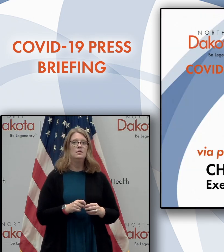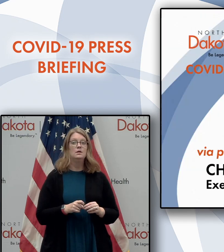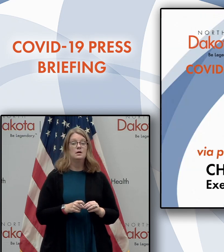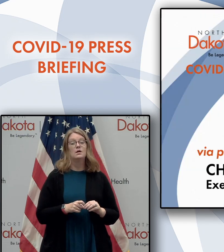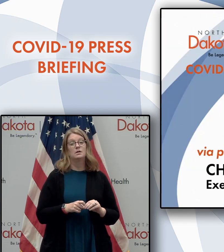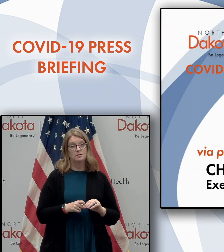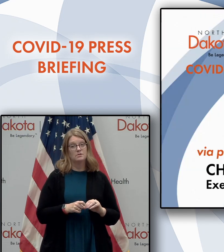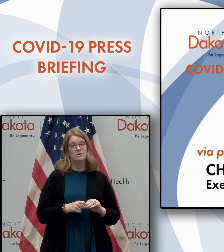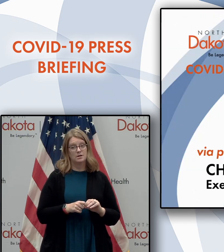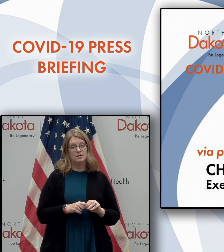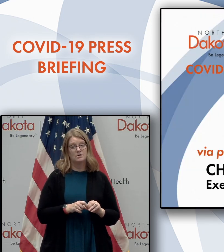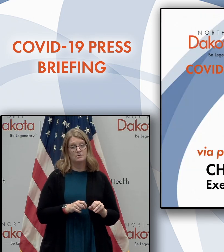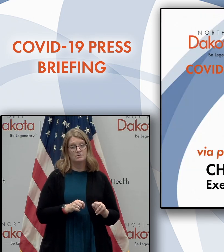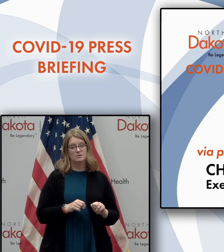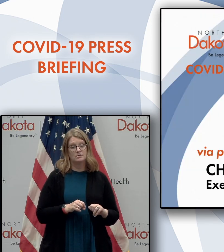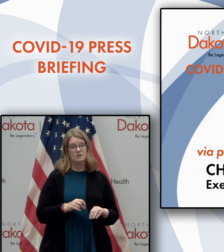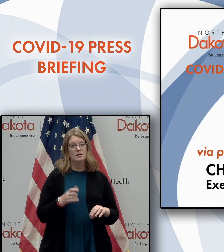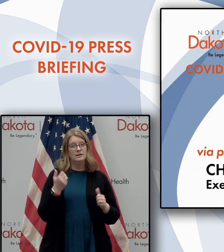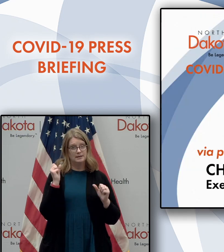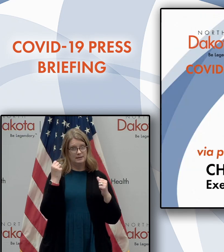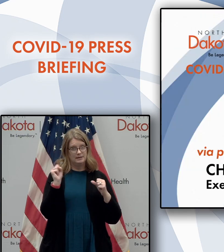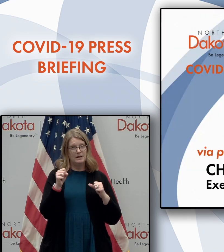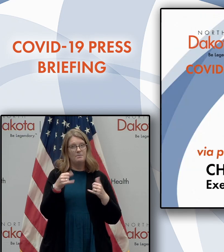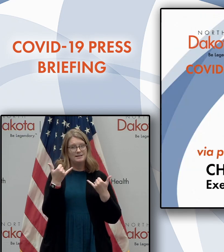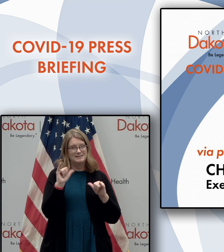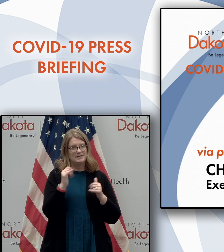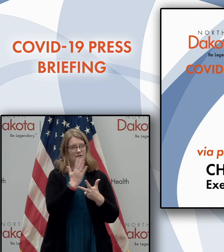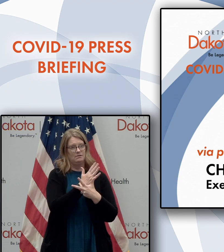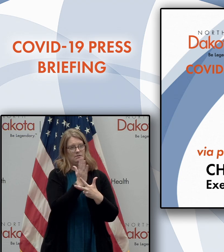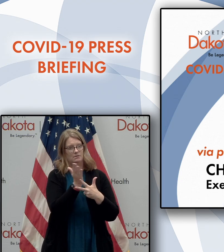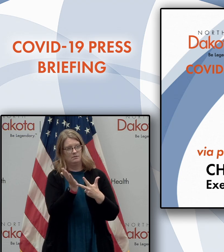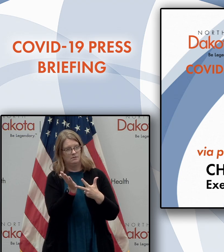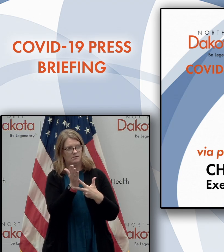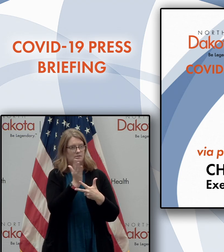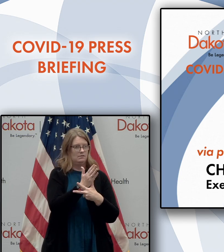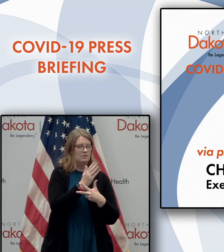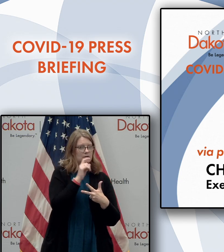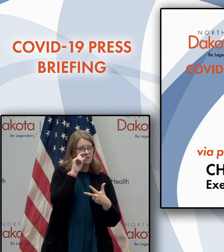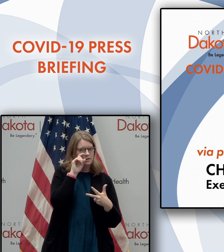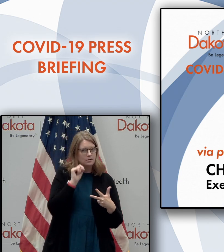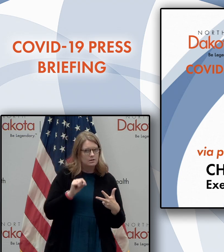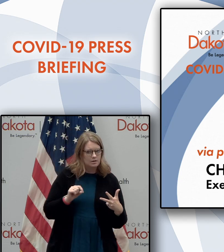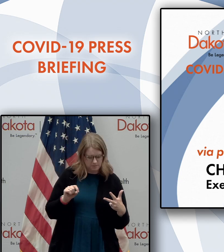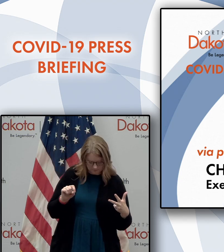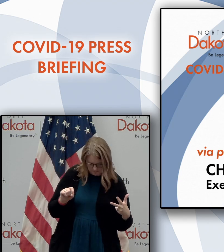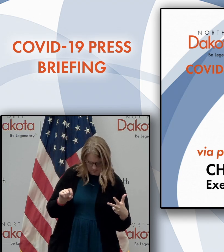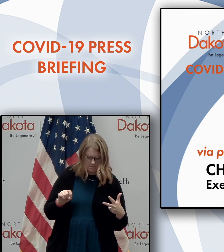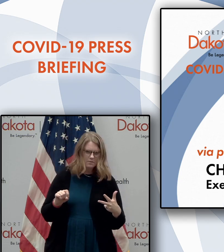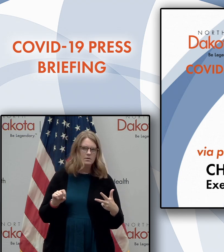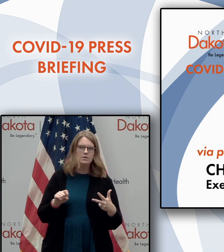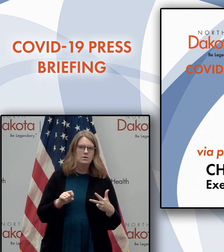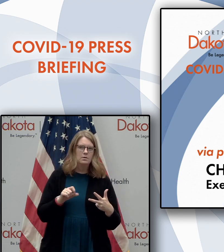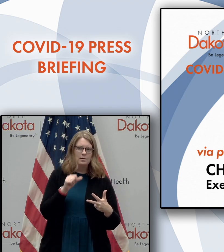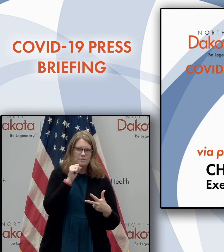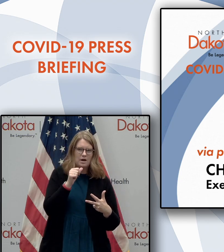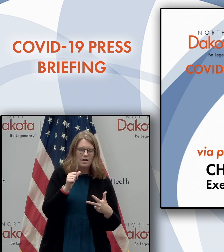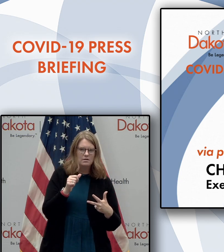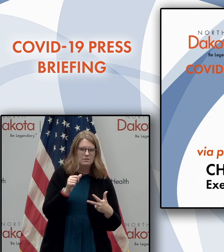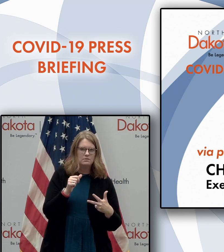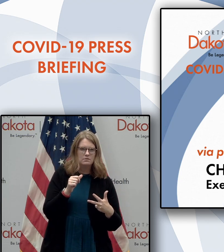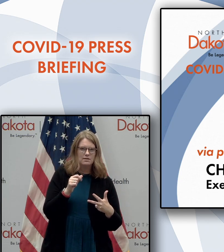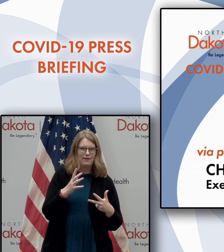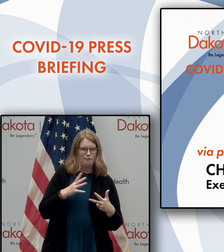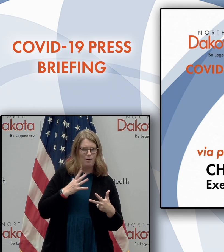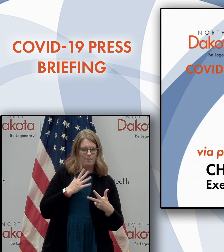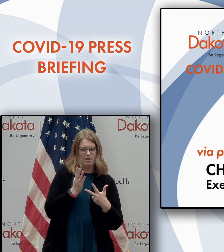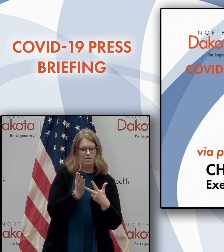Yes, that is still going on right now. We haven't formally moved any back, but as there's been